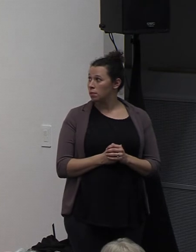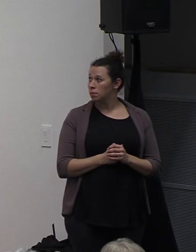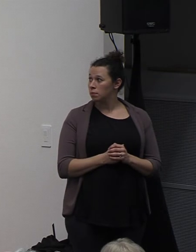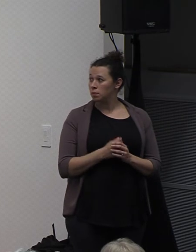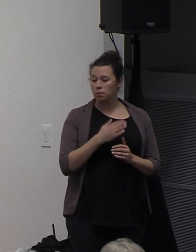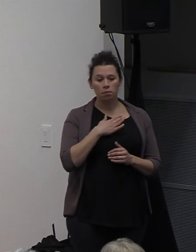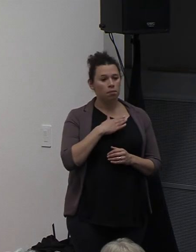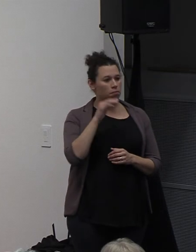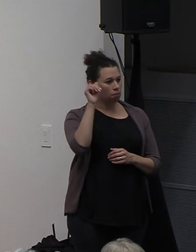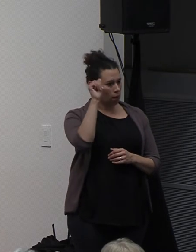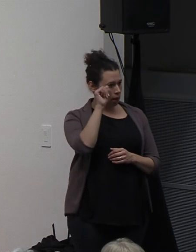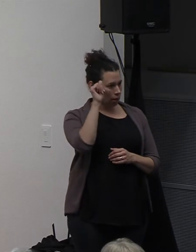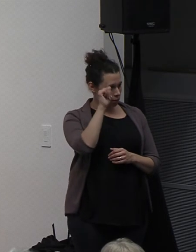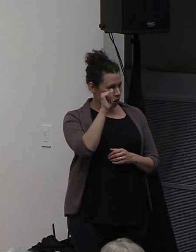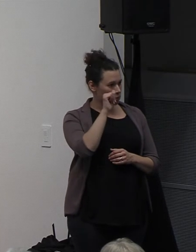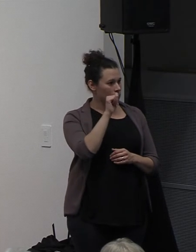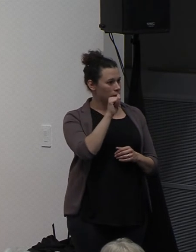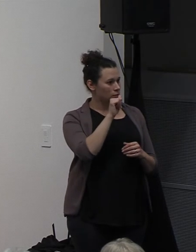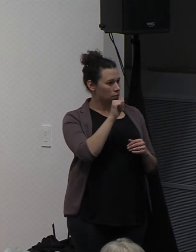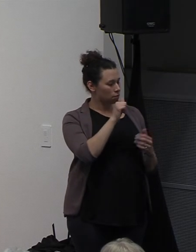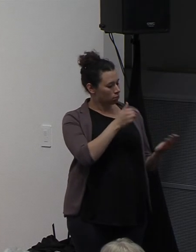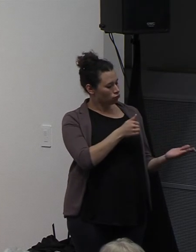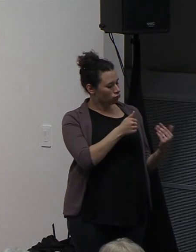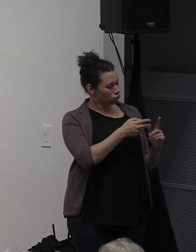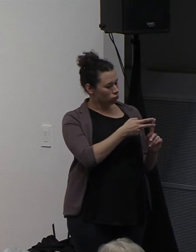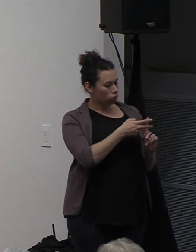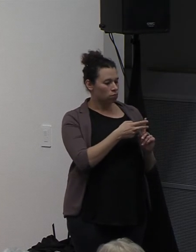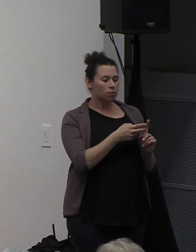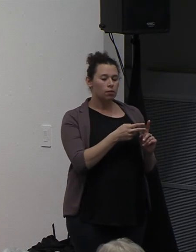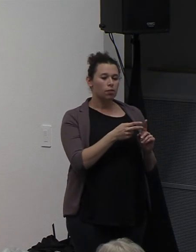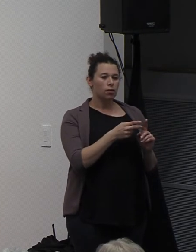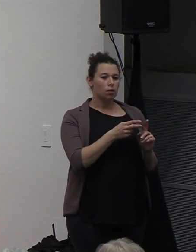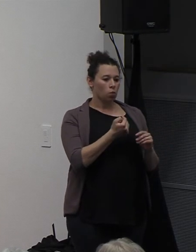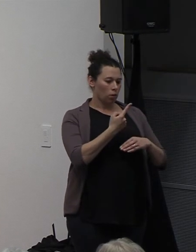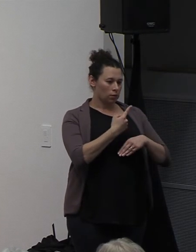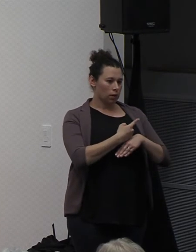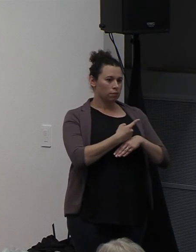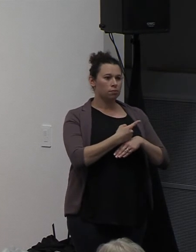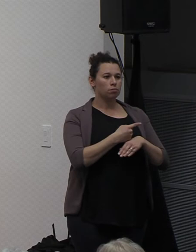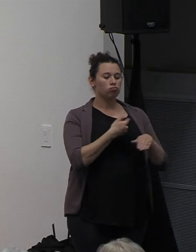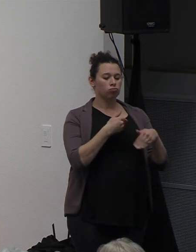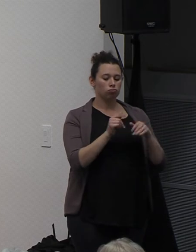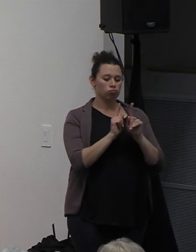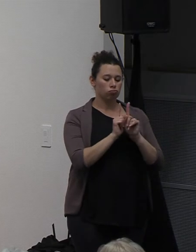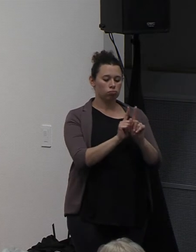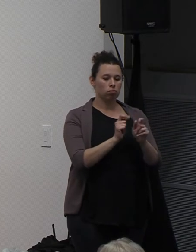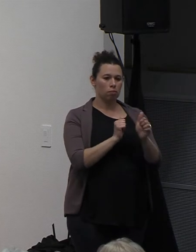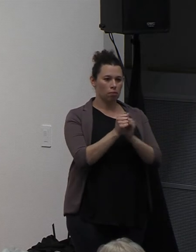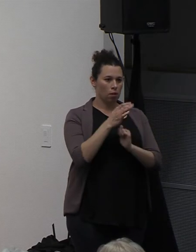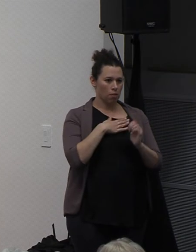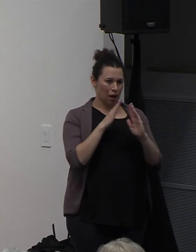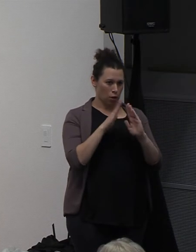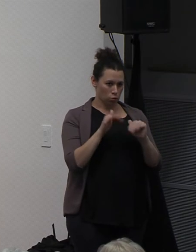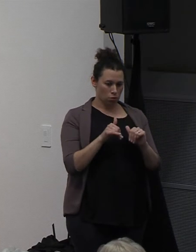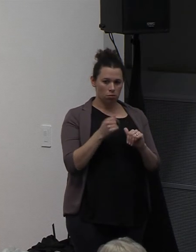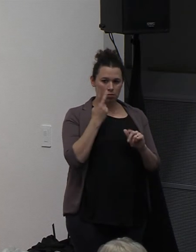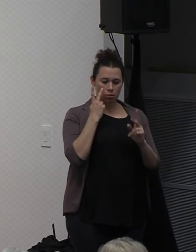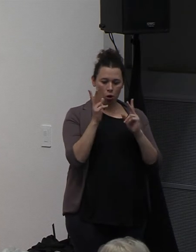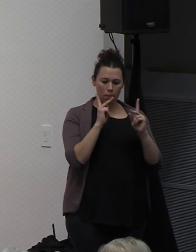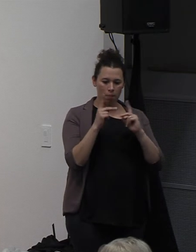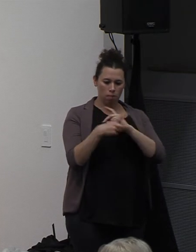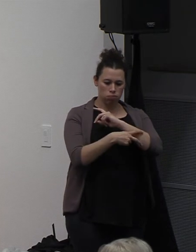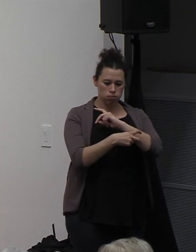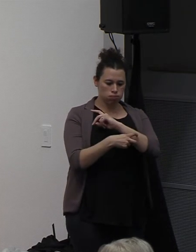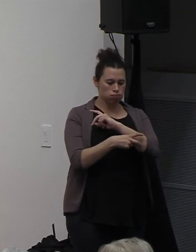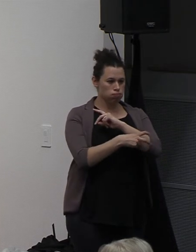took me to my house when we walked past. They were looting the house. I